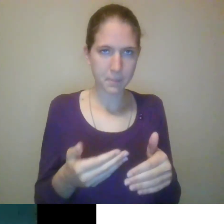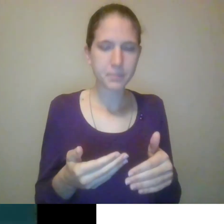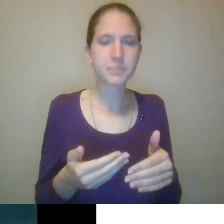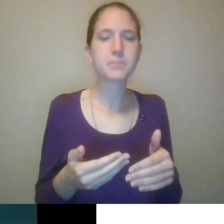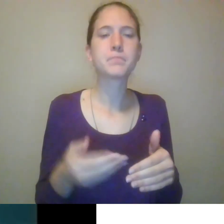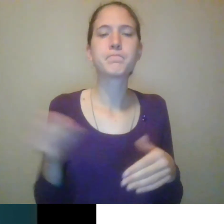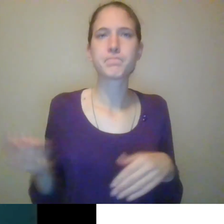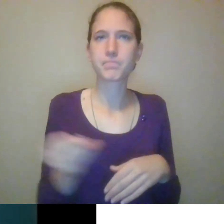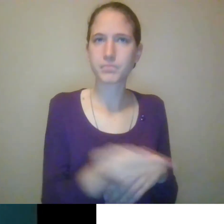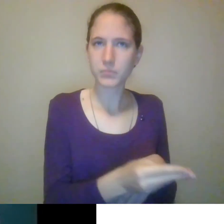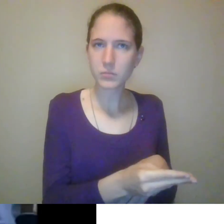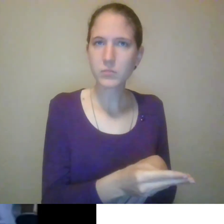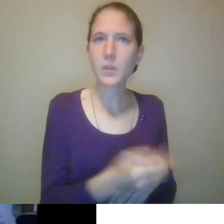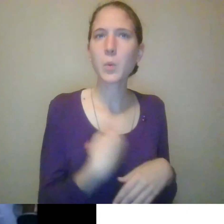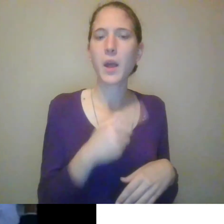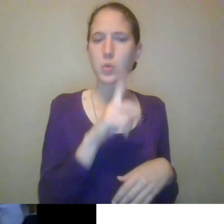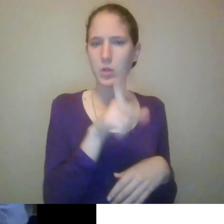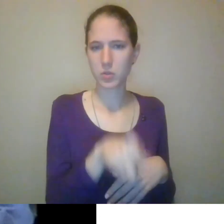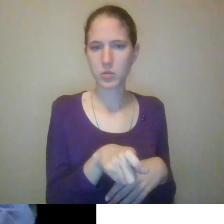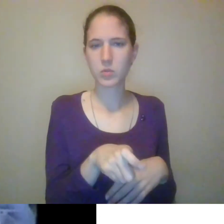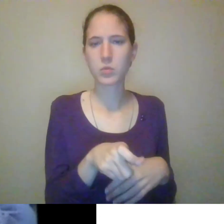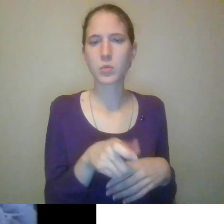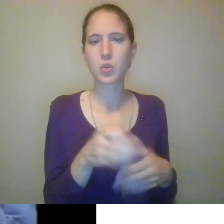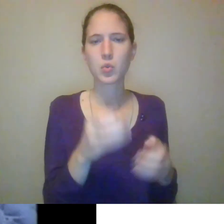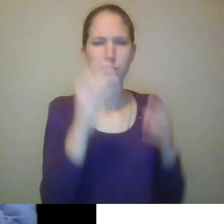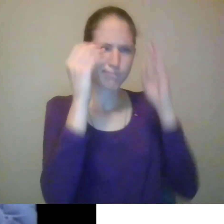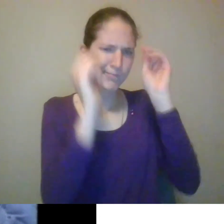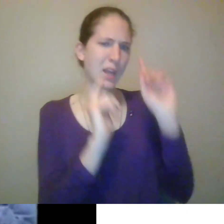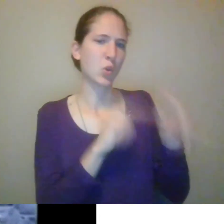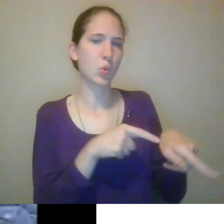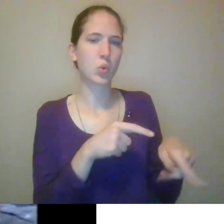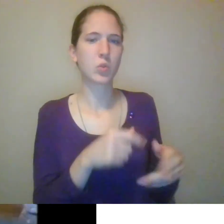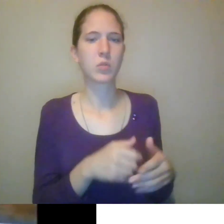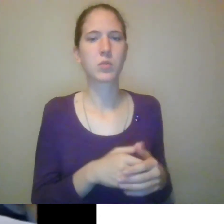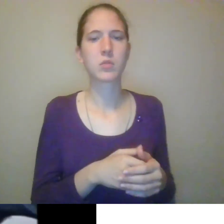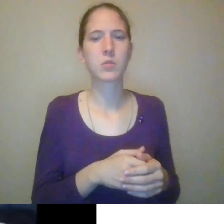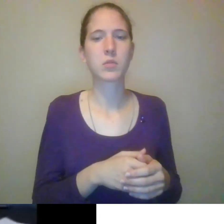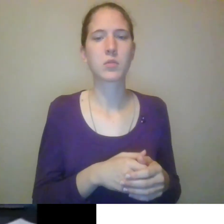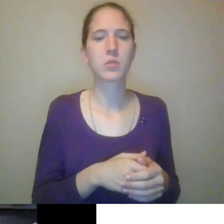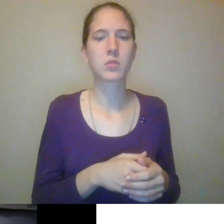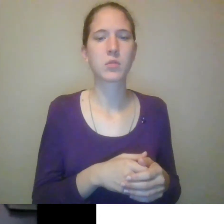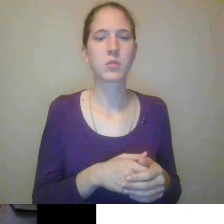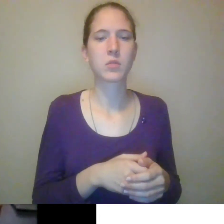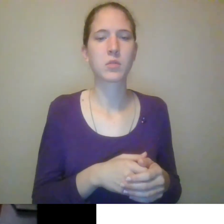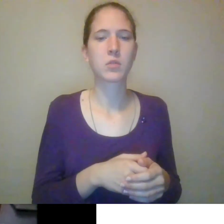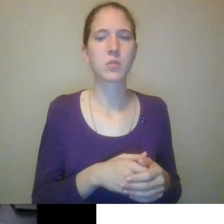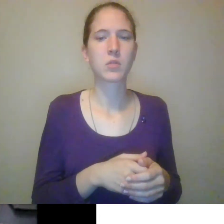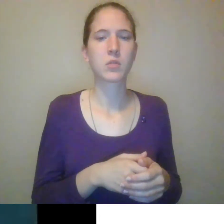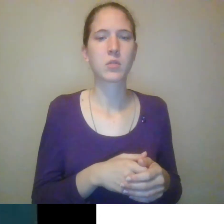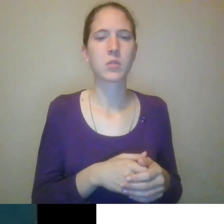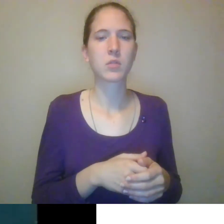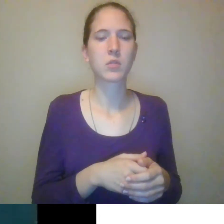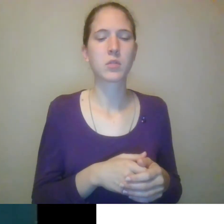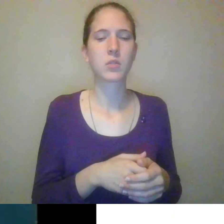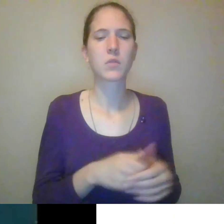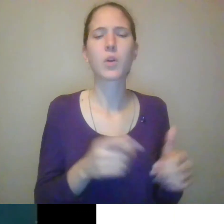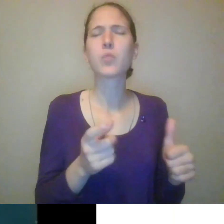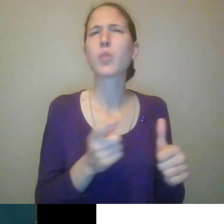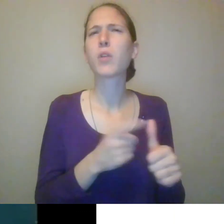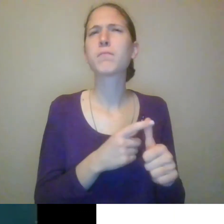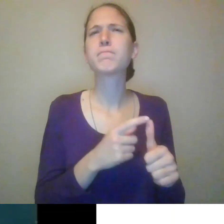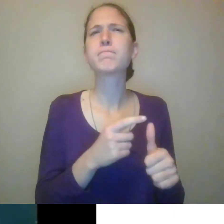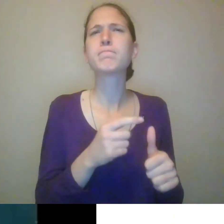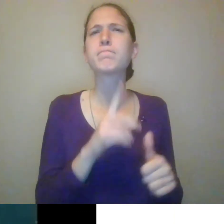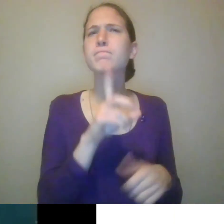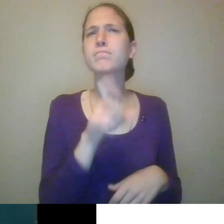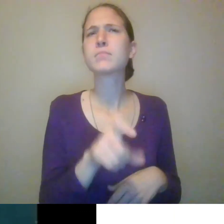something. Now, here's my question to you. What would happen? All right? First off, what's the